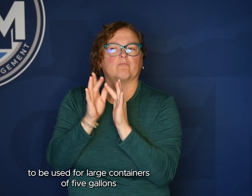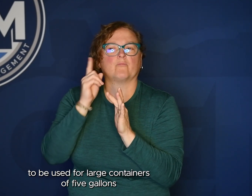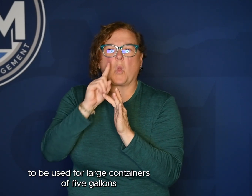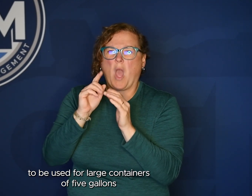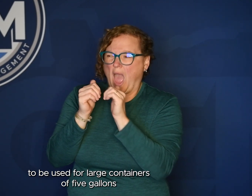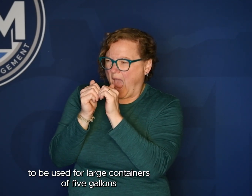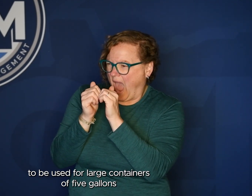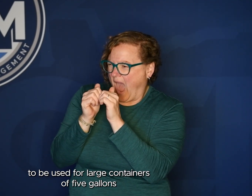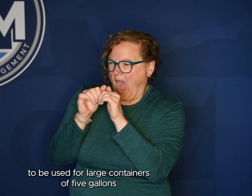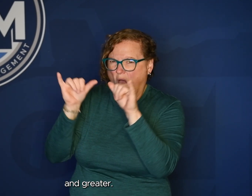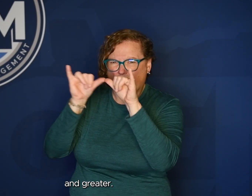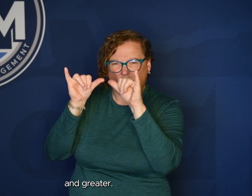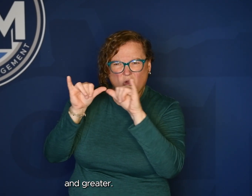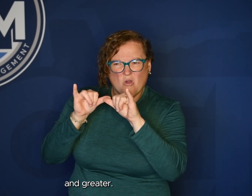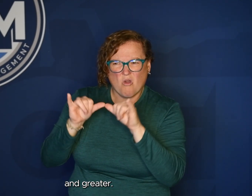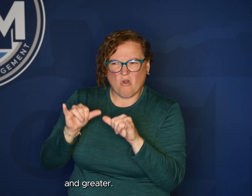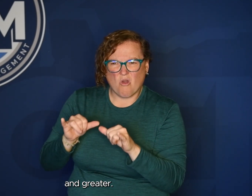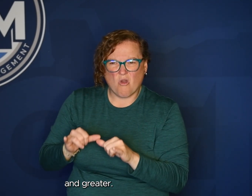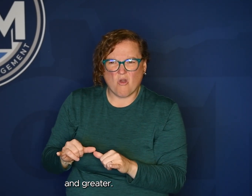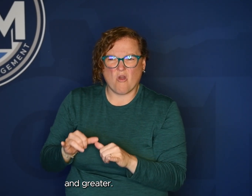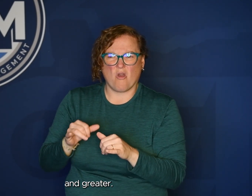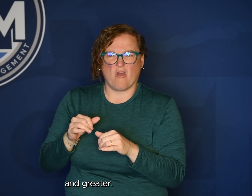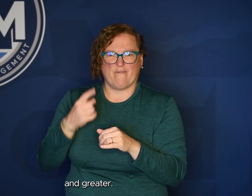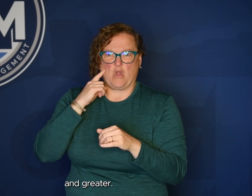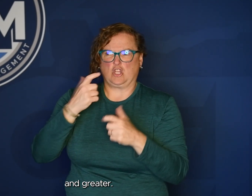of 5 gallons and greater.